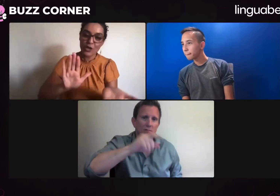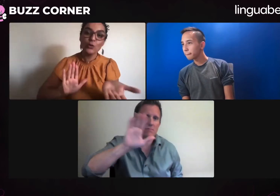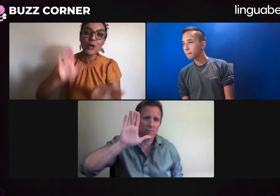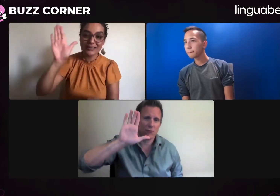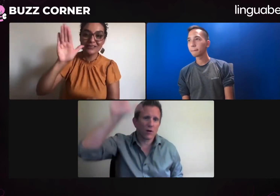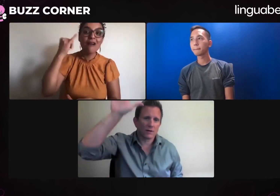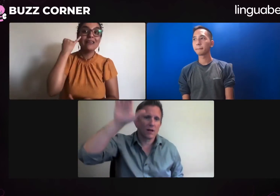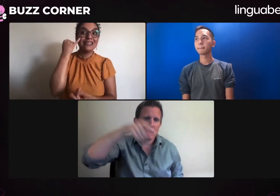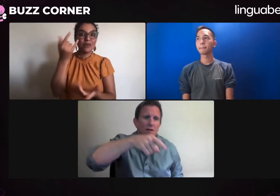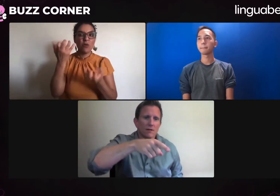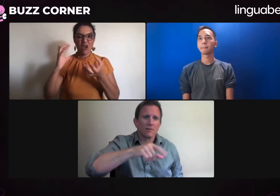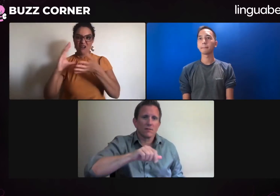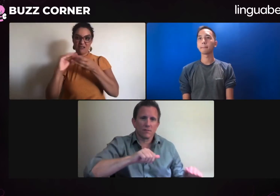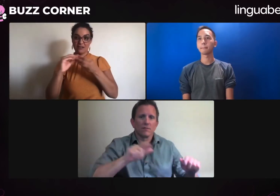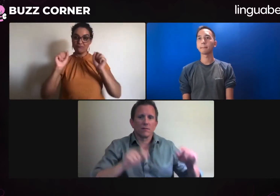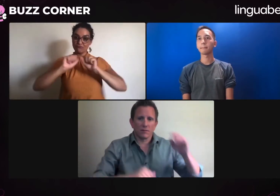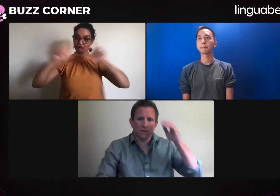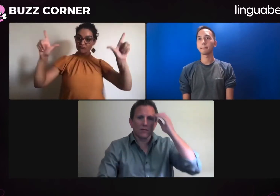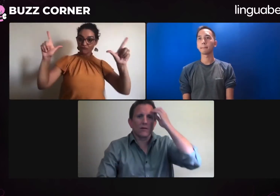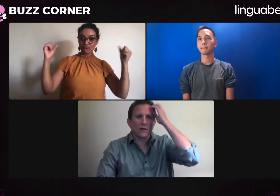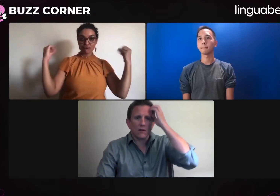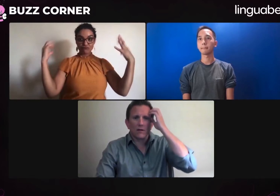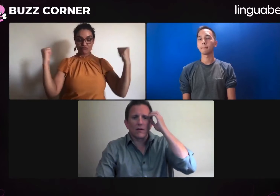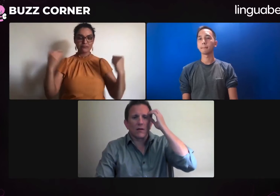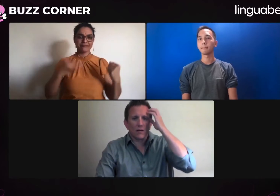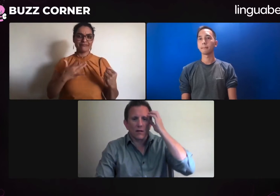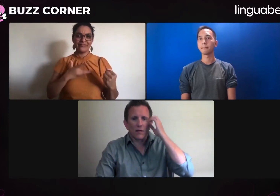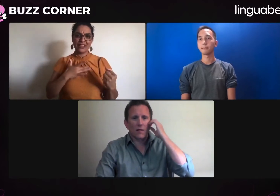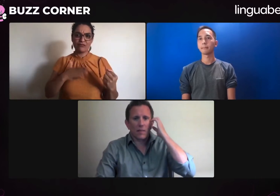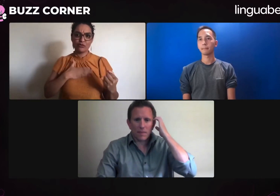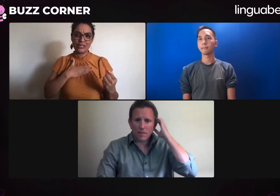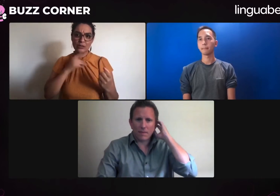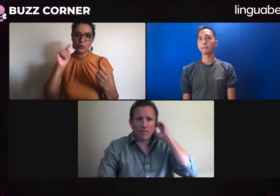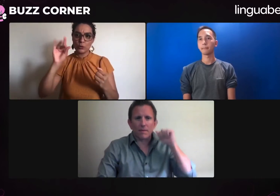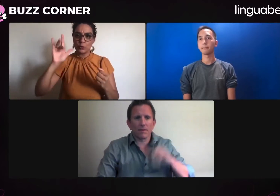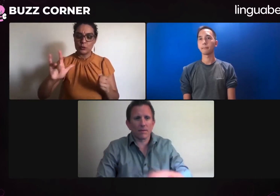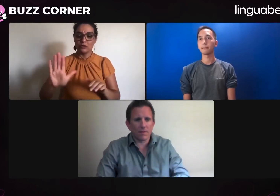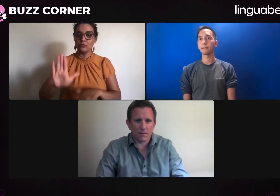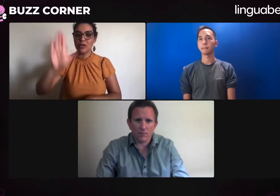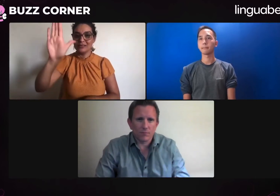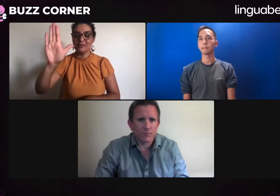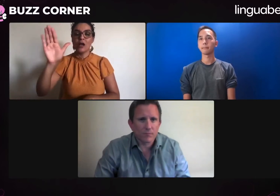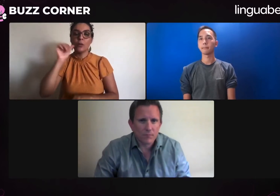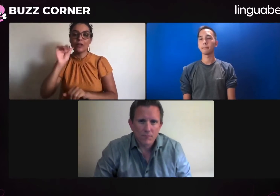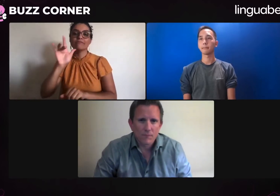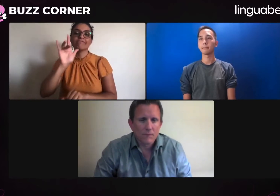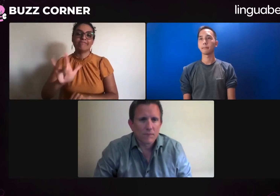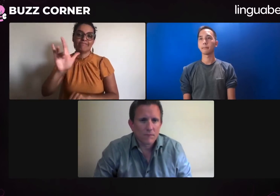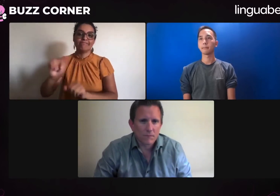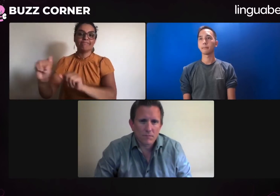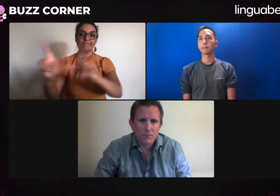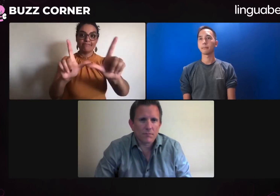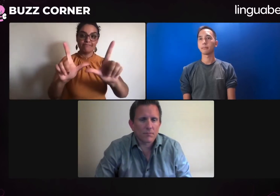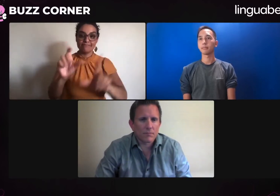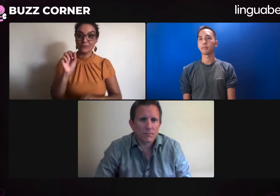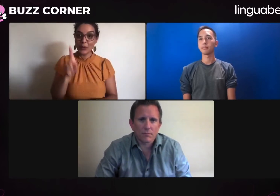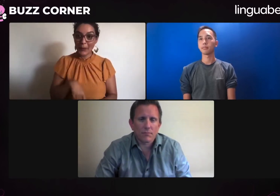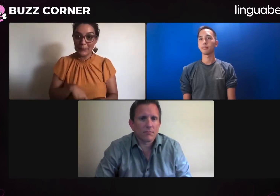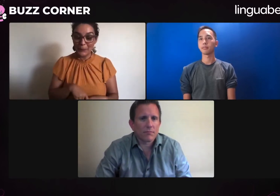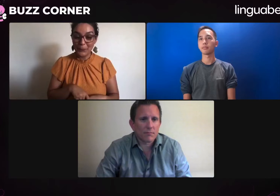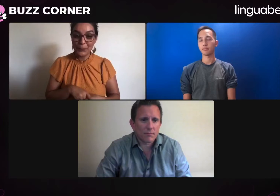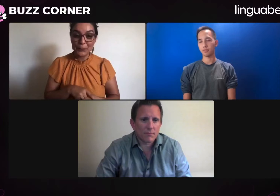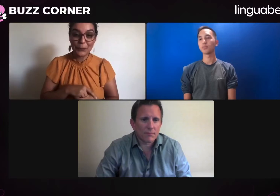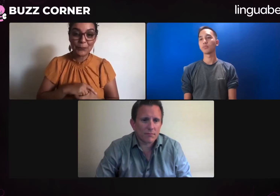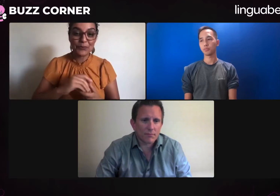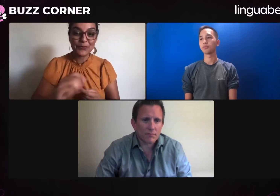audience. And you can also raise your virtual hand. That's fine. Feel free to do that. We can allow